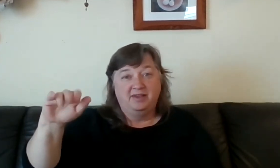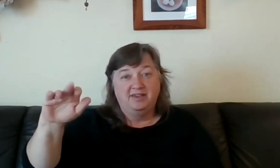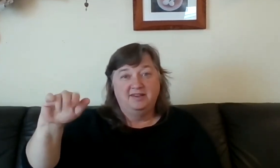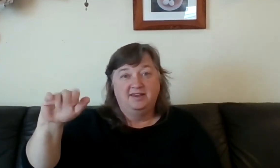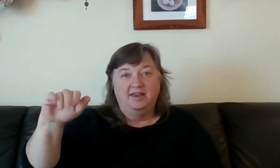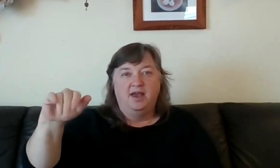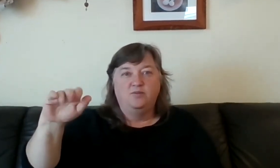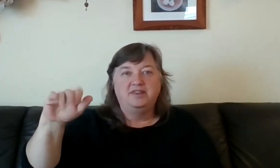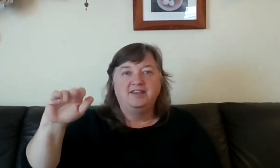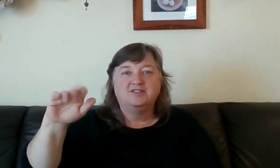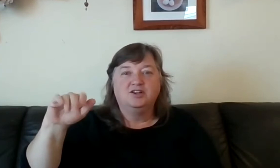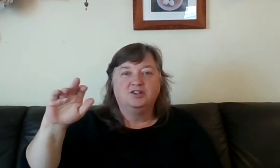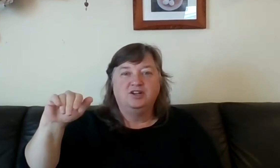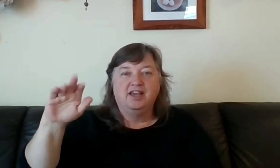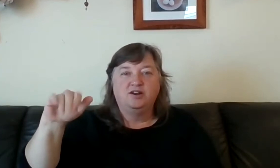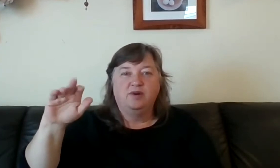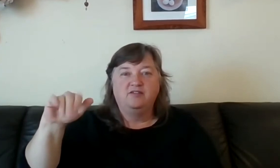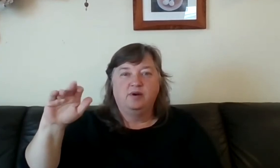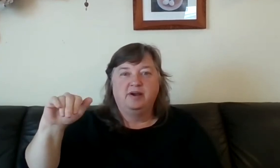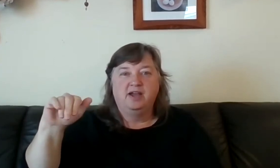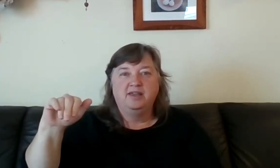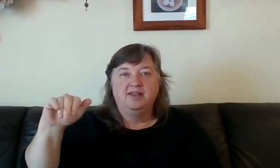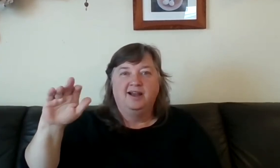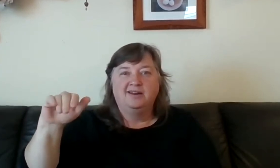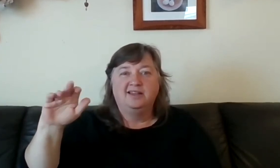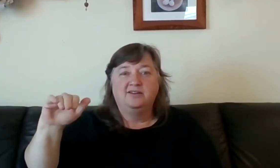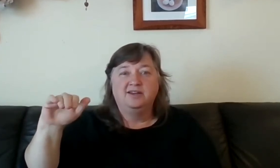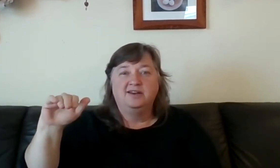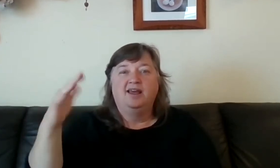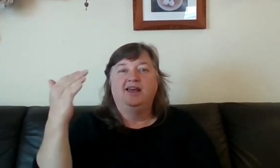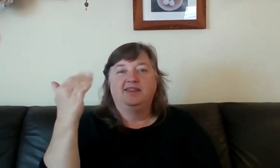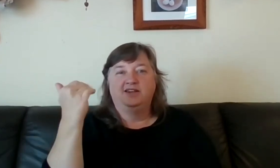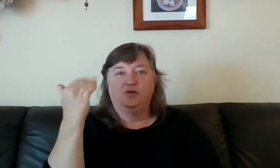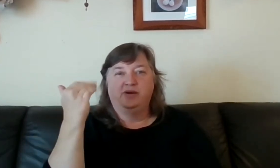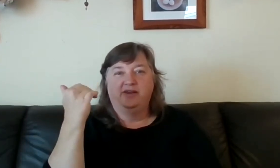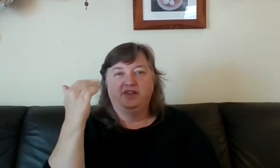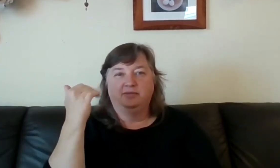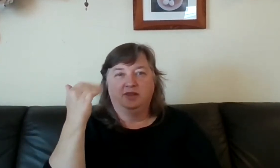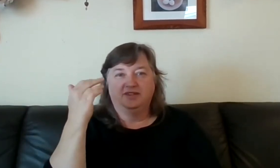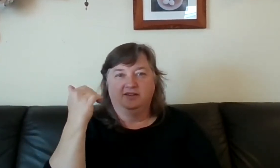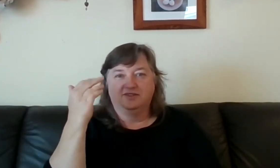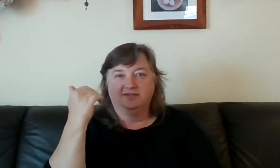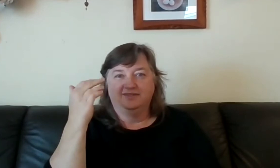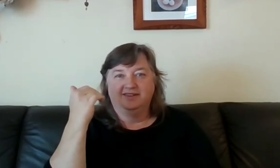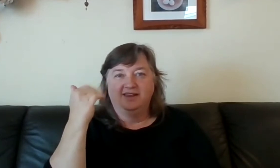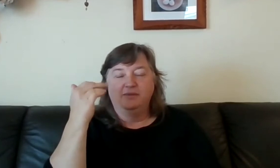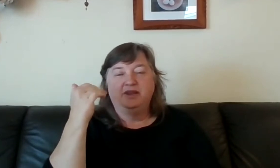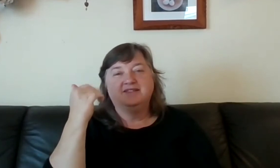baby, and when they start learning how to wave bye-bye, how do they do it? They do it by waving it themselves, because that's